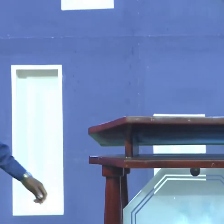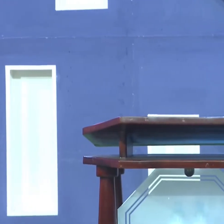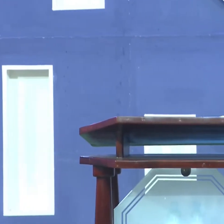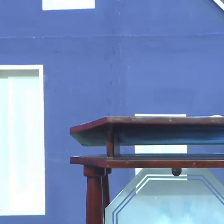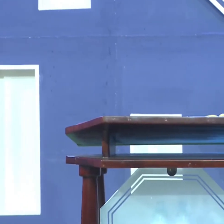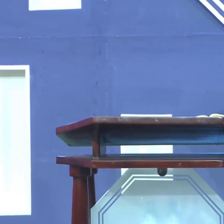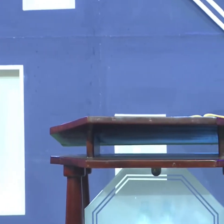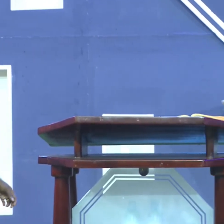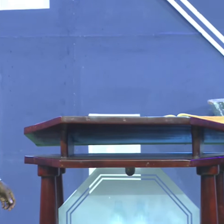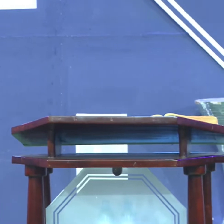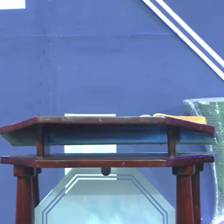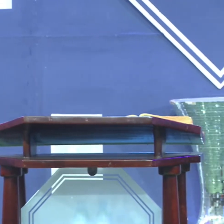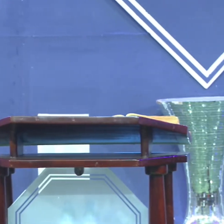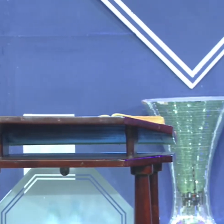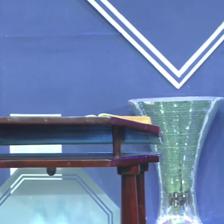Hey.